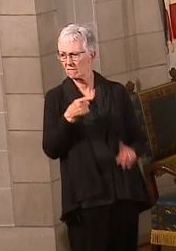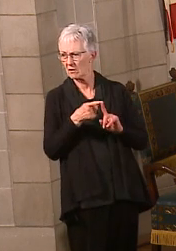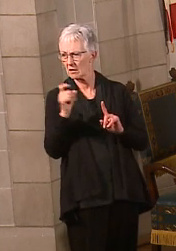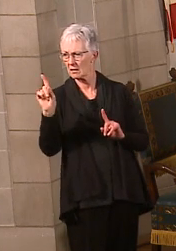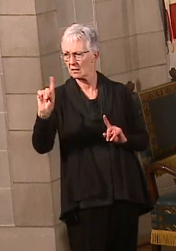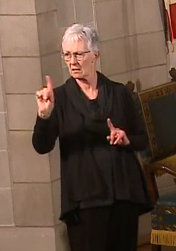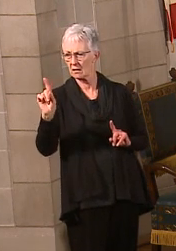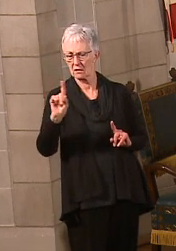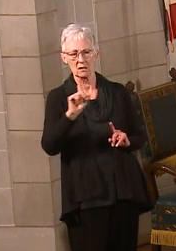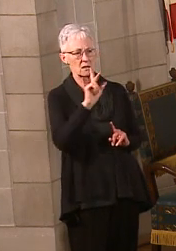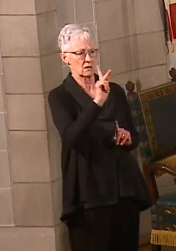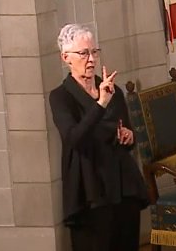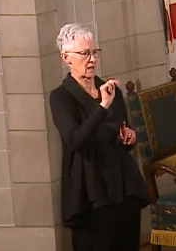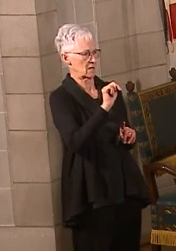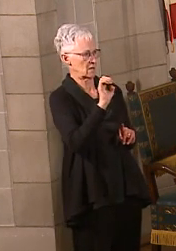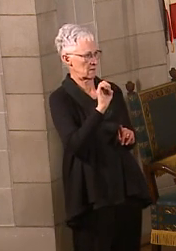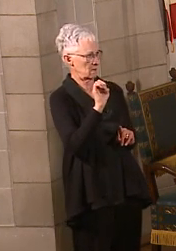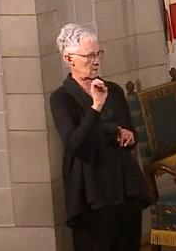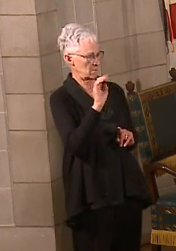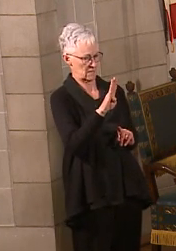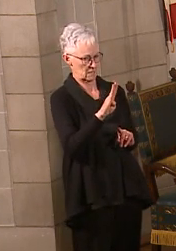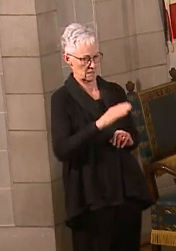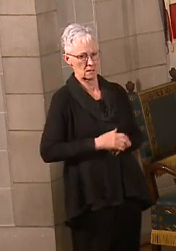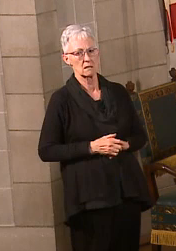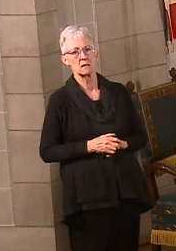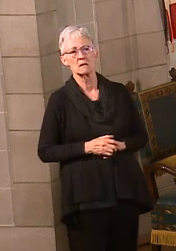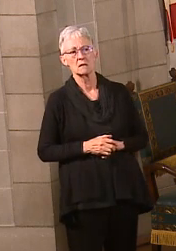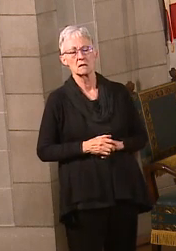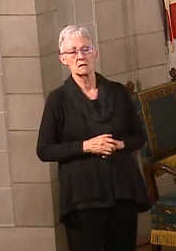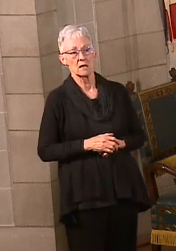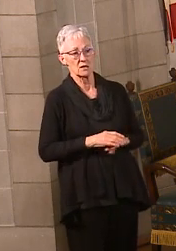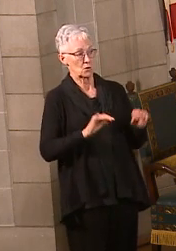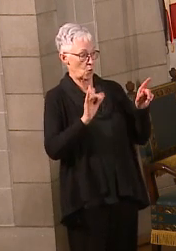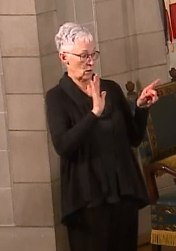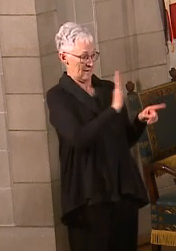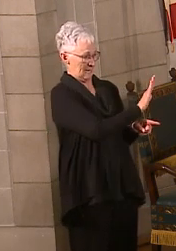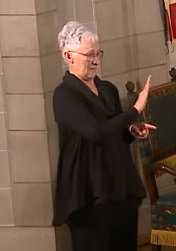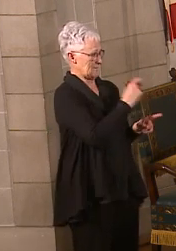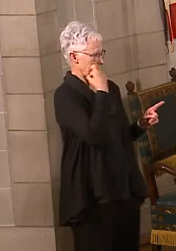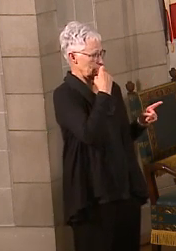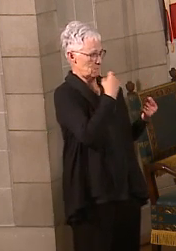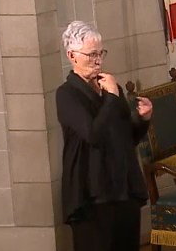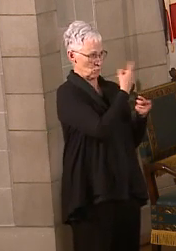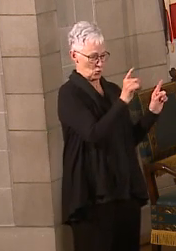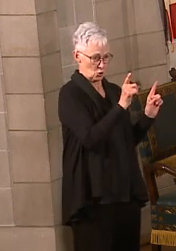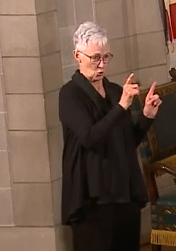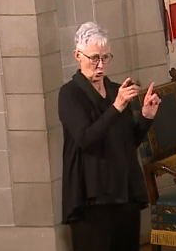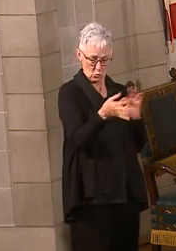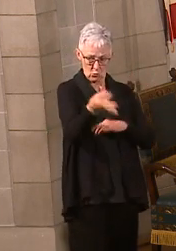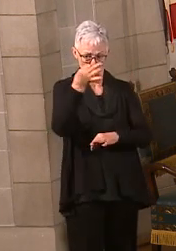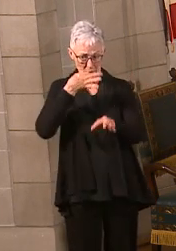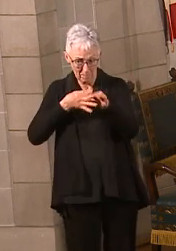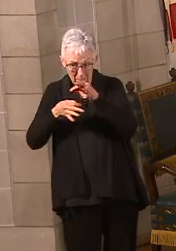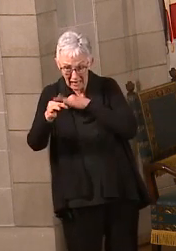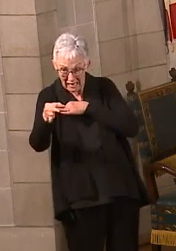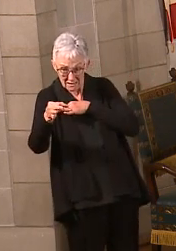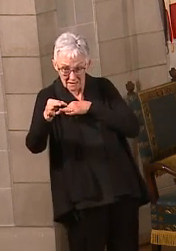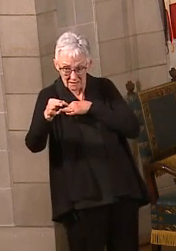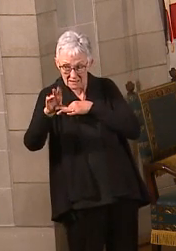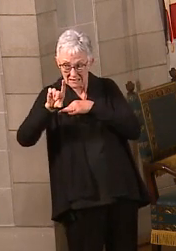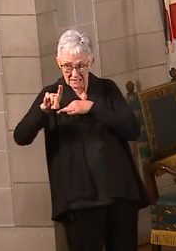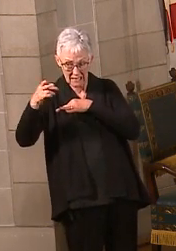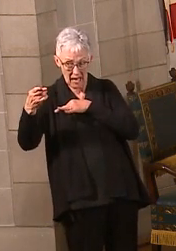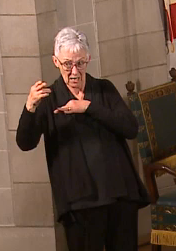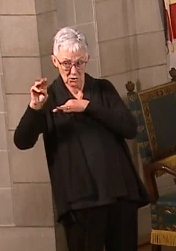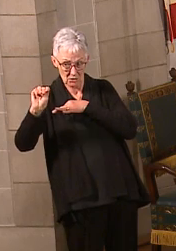from? KNAB. KNV was about, is the proclamation replacing the DHMs? That is not the case at all. The DHMs are still in force. As I said,